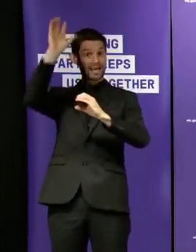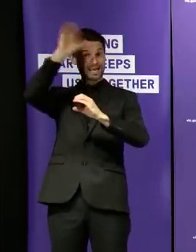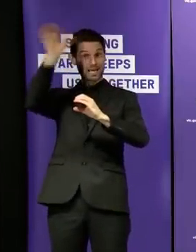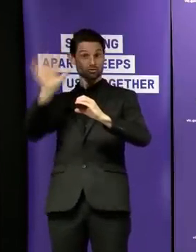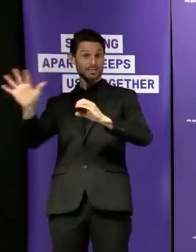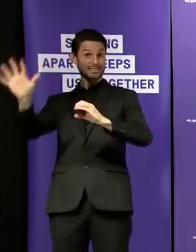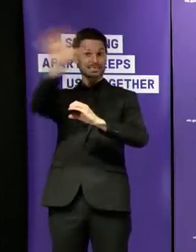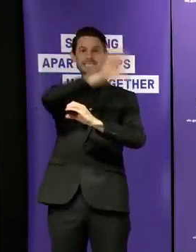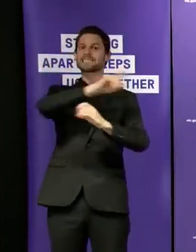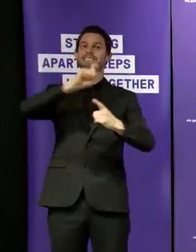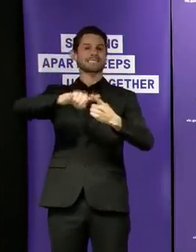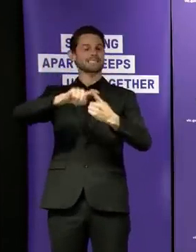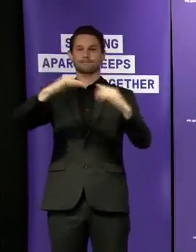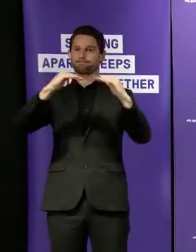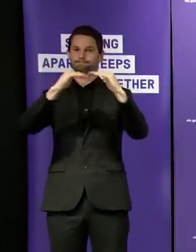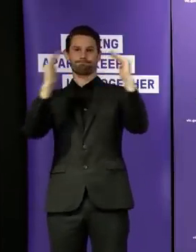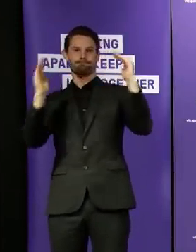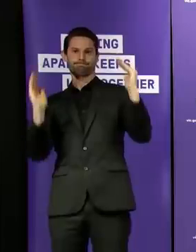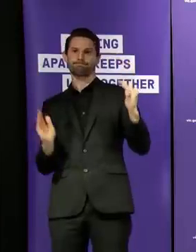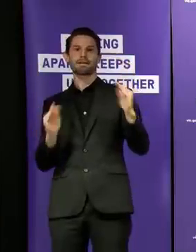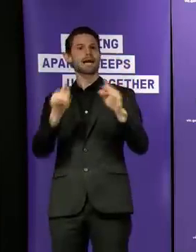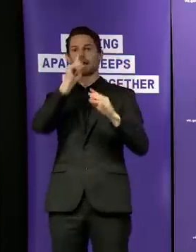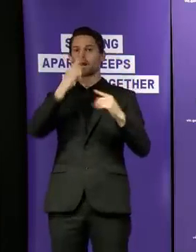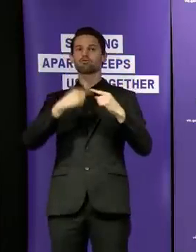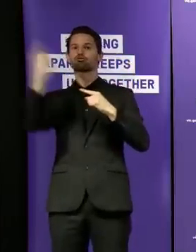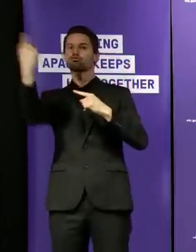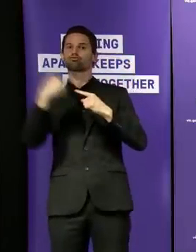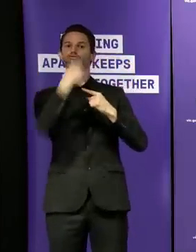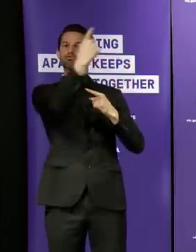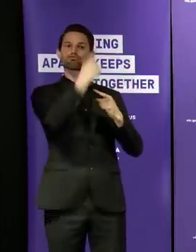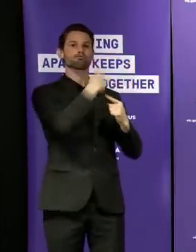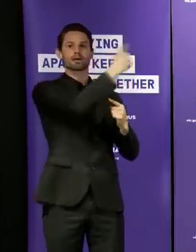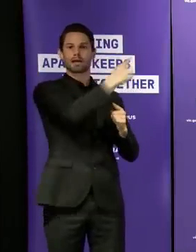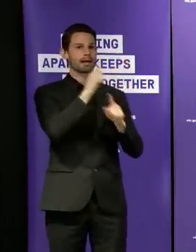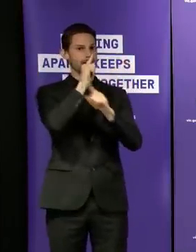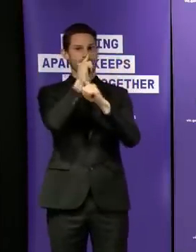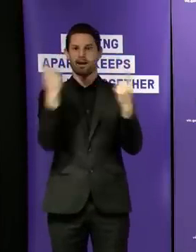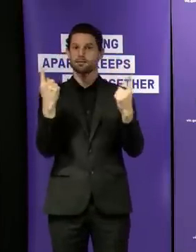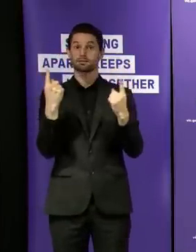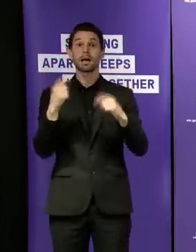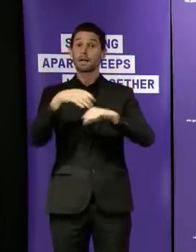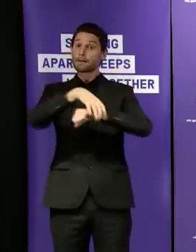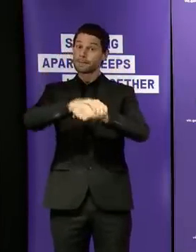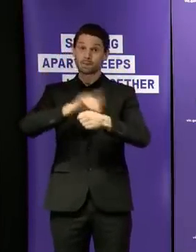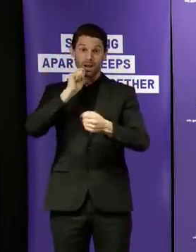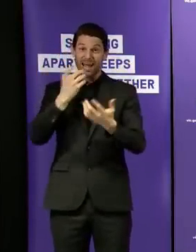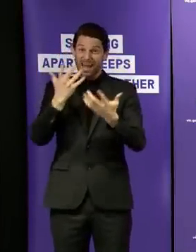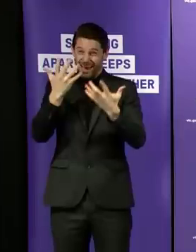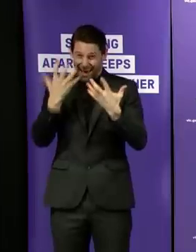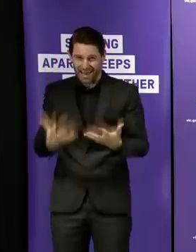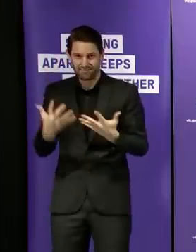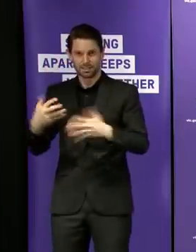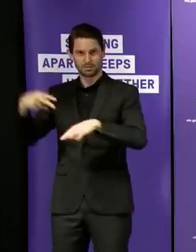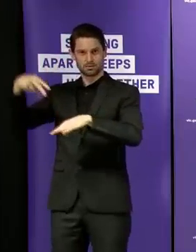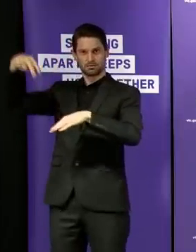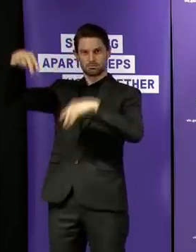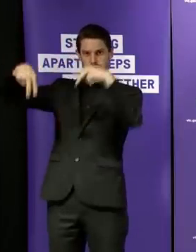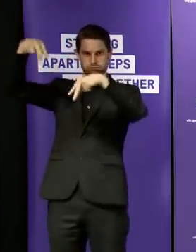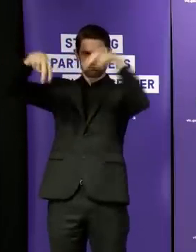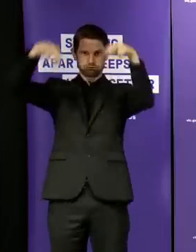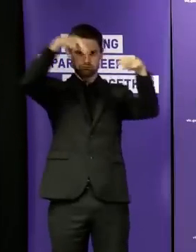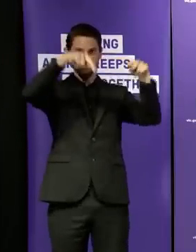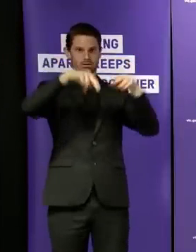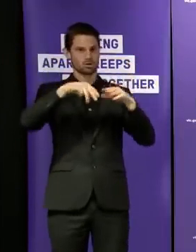probably, well, it's fair to say we are strengthening that. There will be more checkpoints, more cars will be pulled over. We're able to take these steps in regional Victoria,